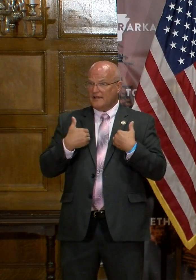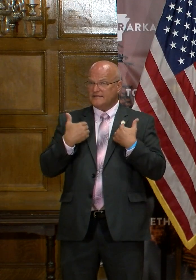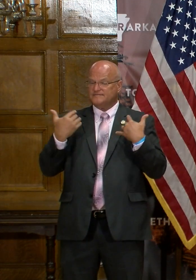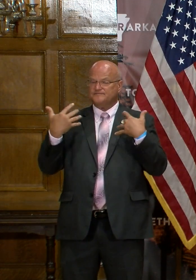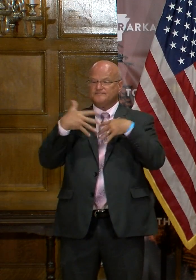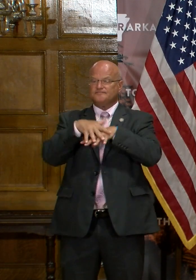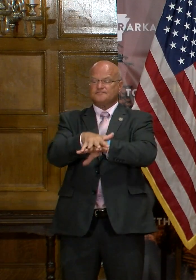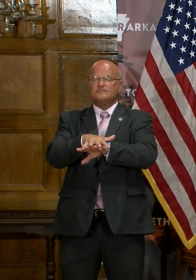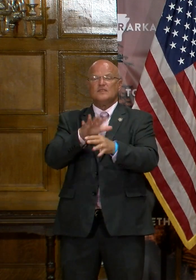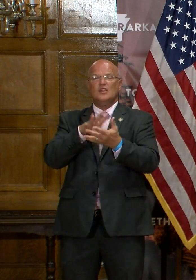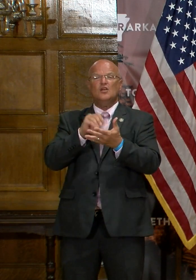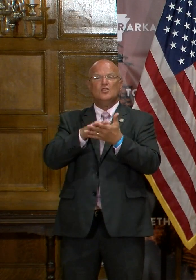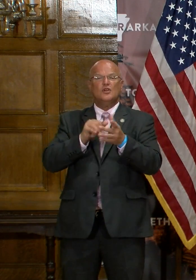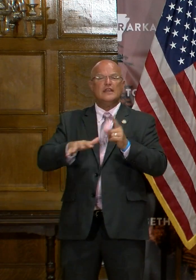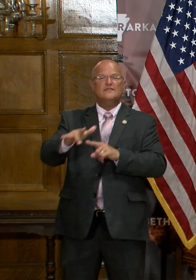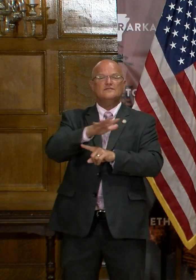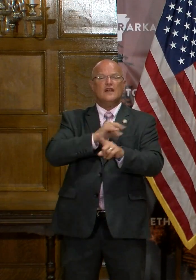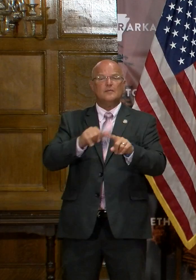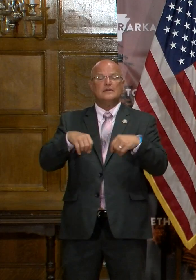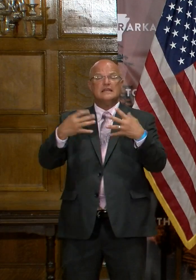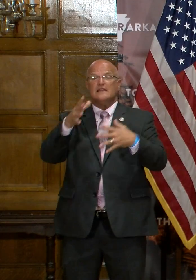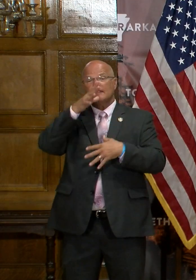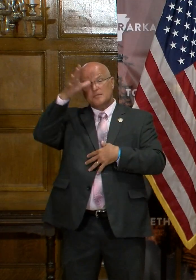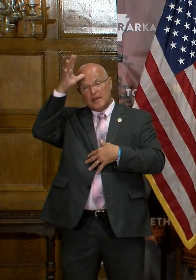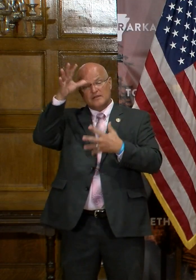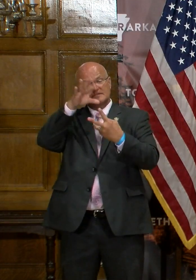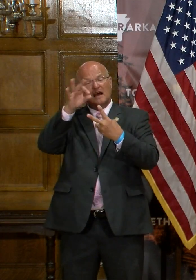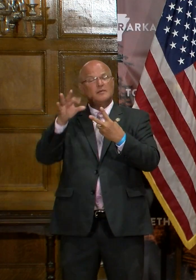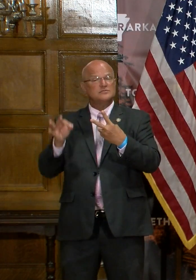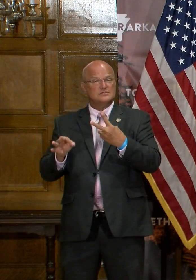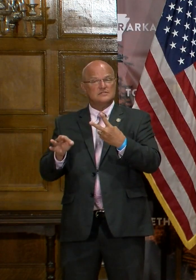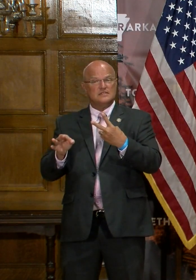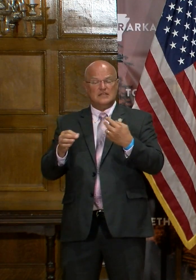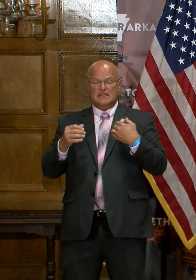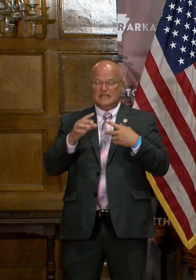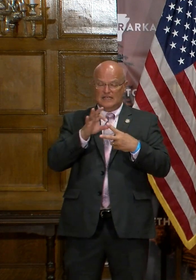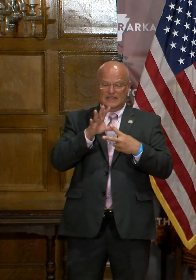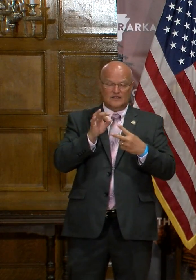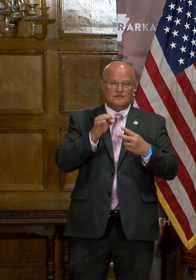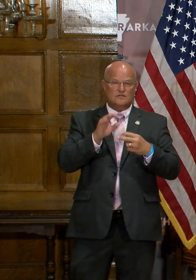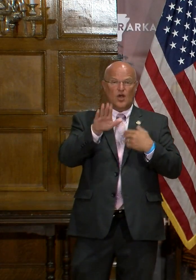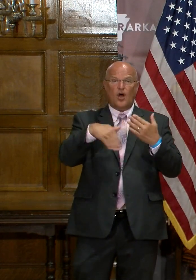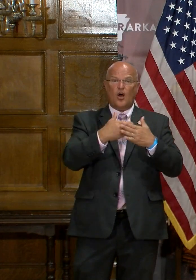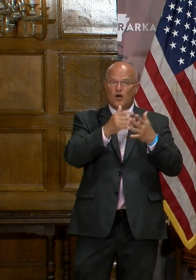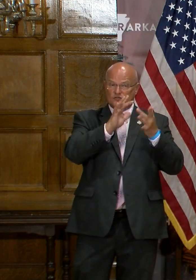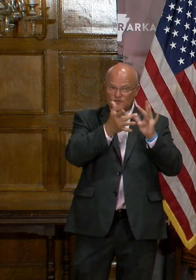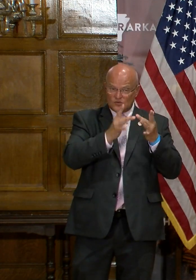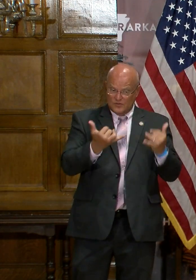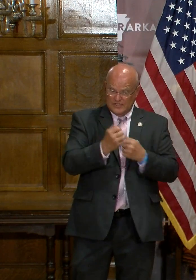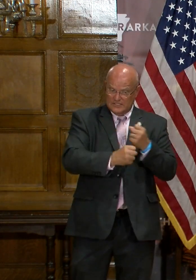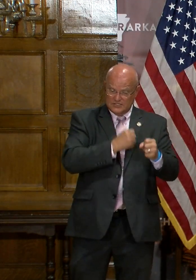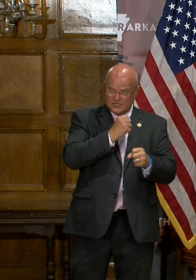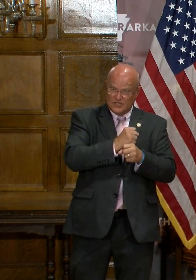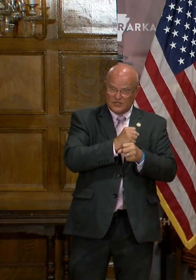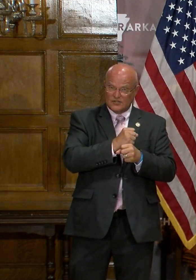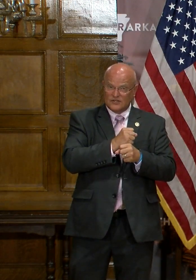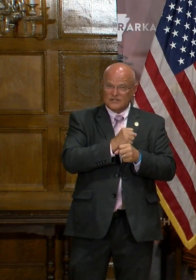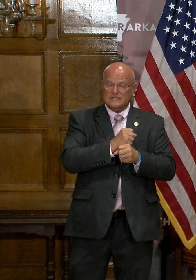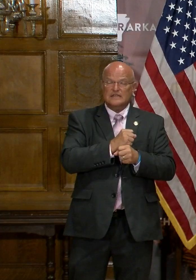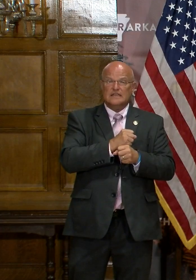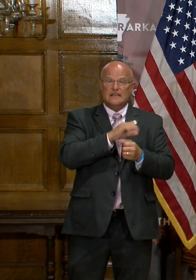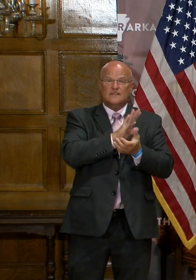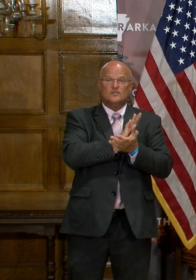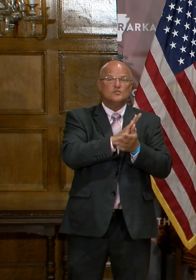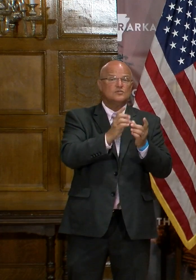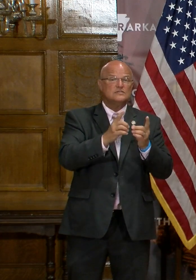blended learning environment, and we're giving parents options. Parents have the option of going all virtual this year. In